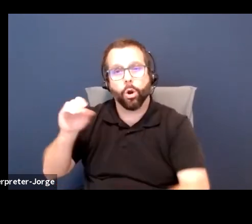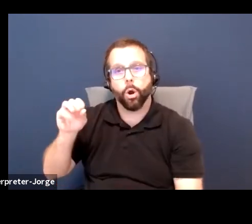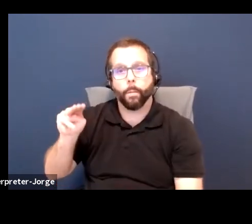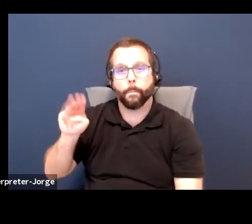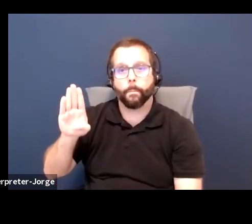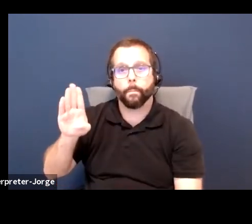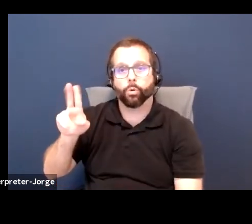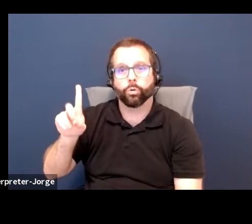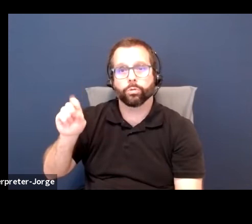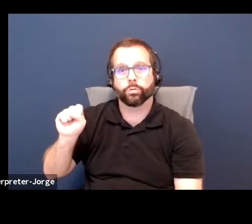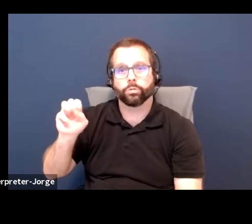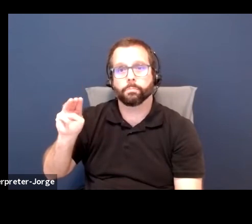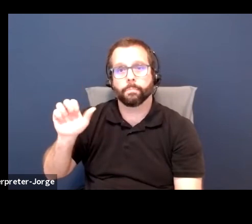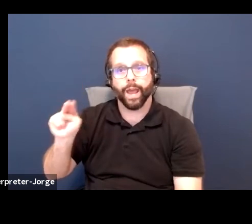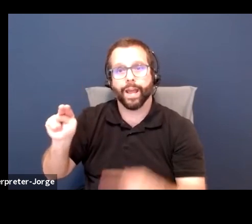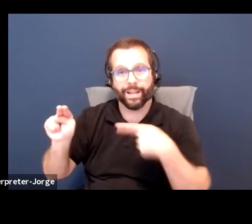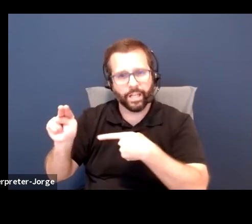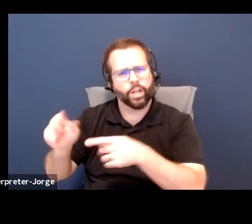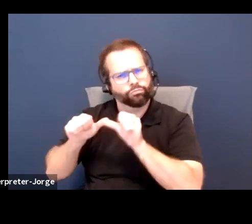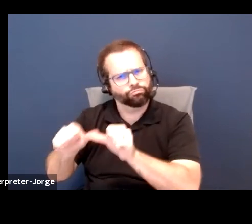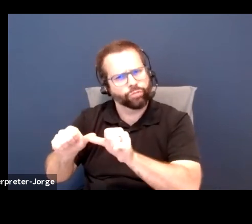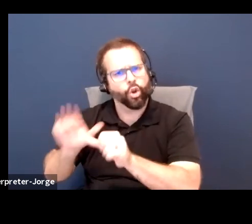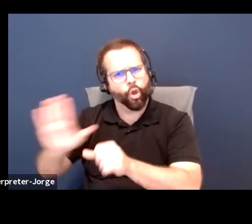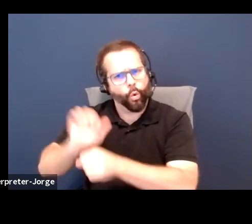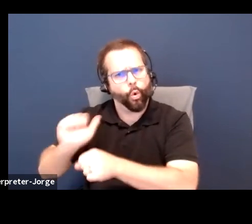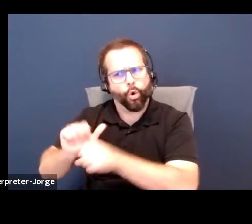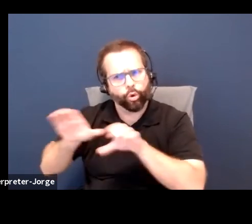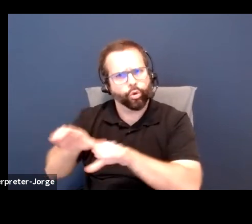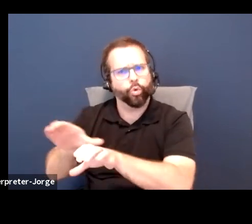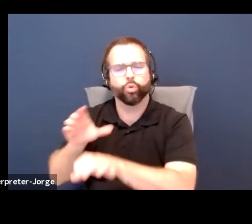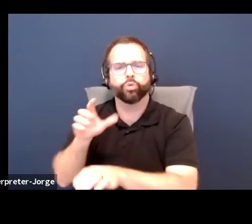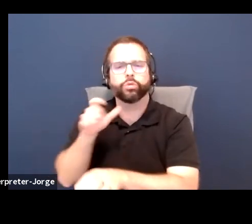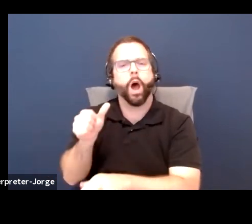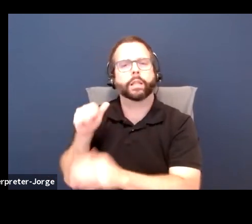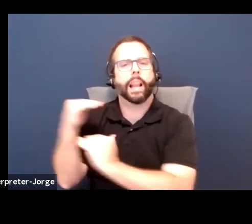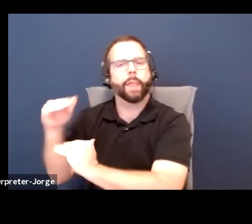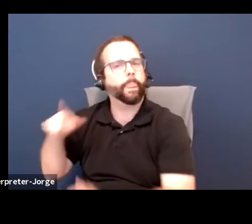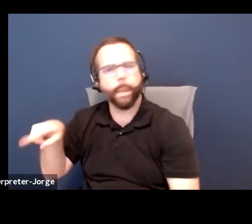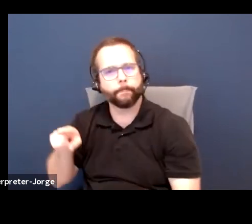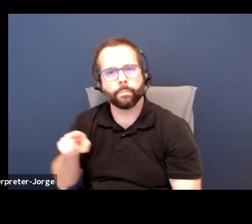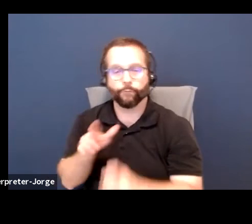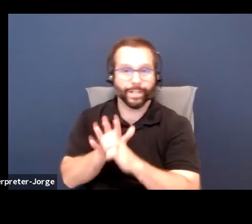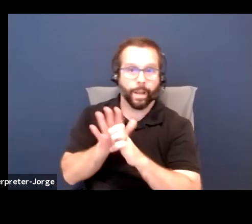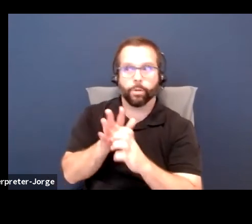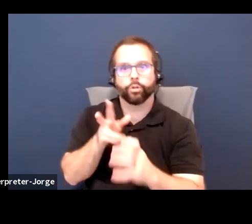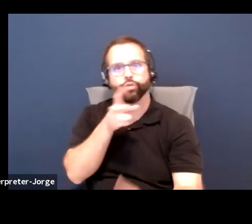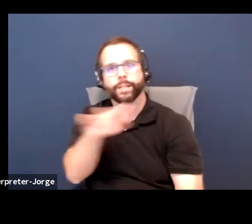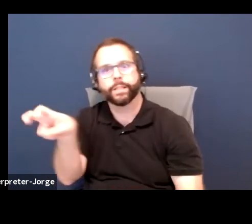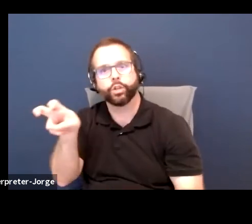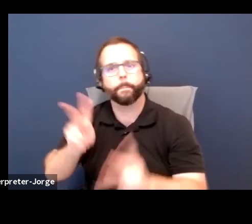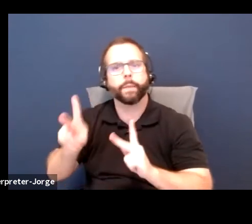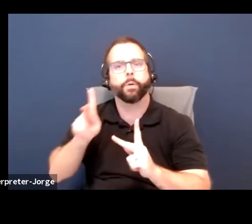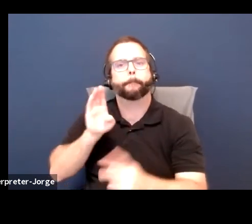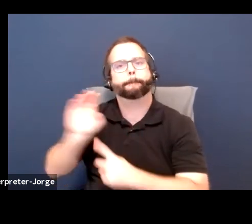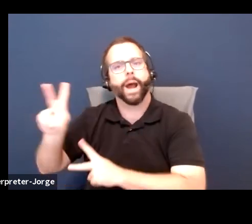work that you do with people in those settings, including helping transition people back to the community. So